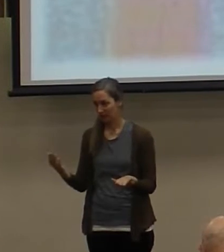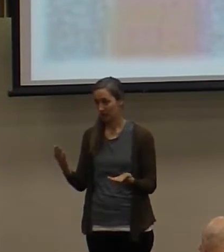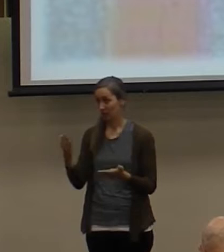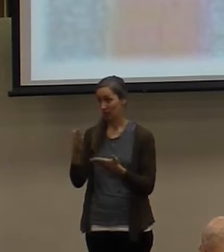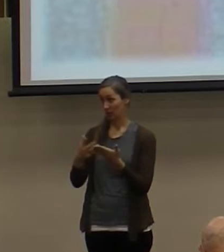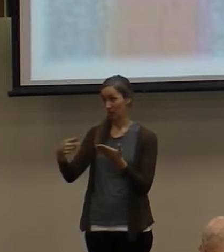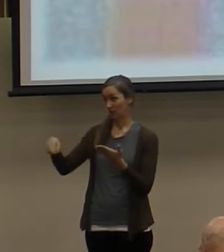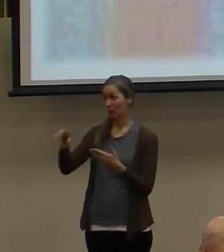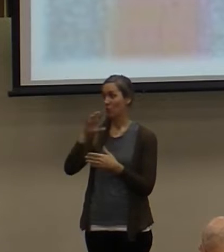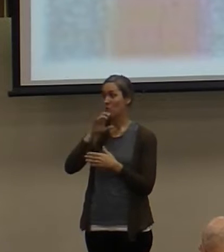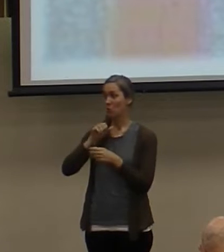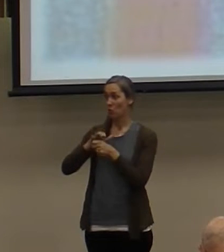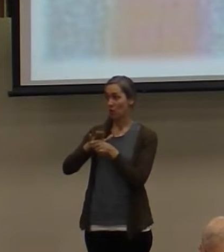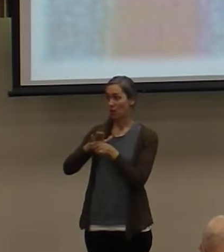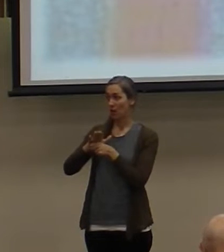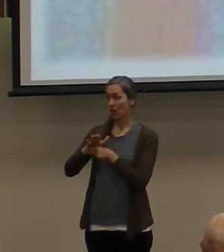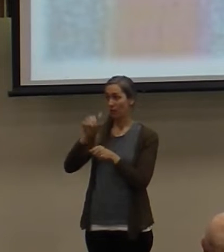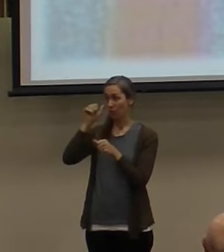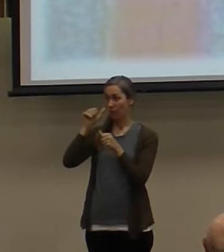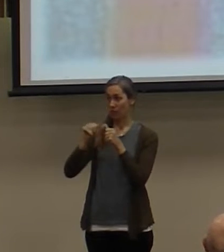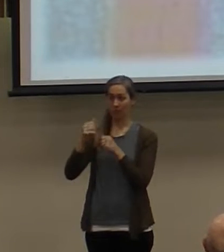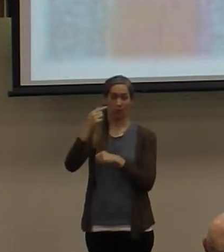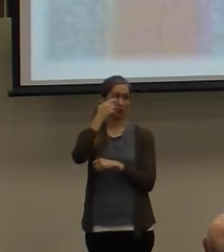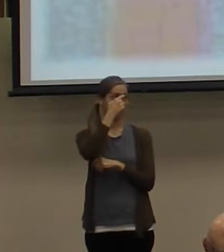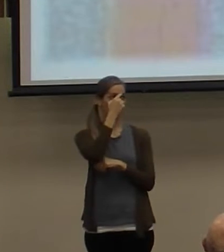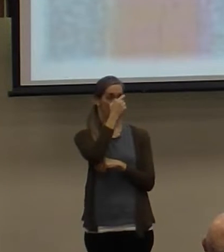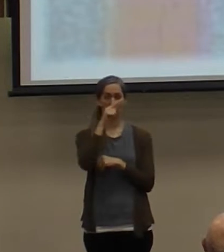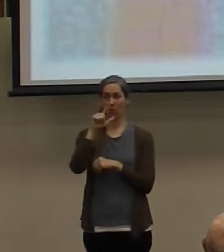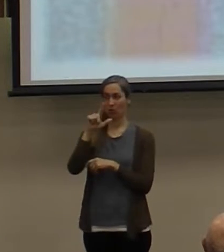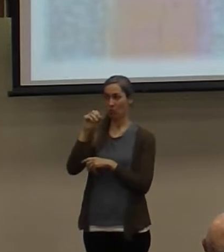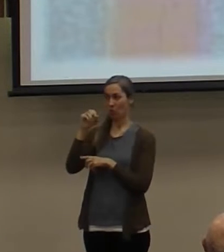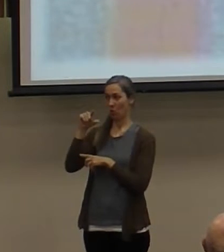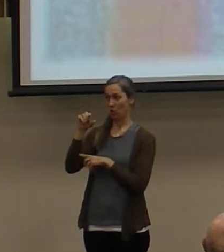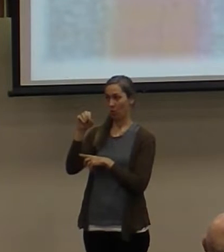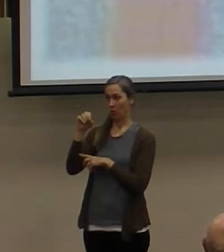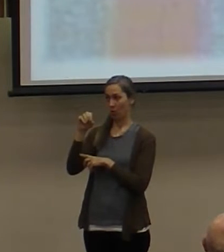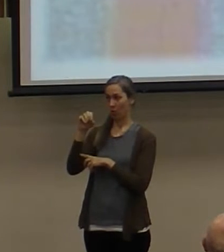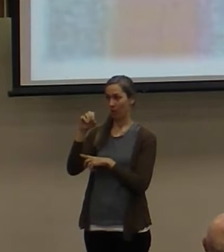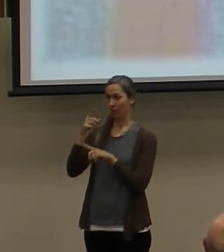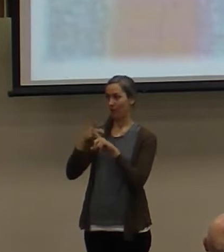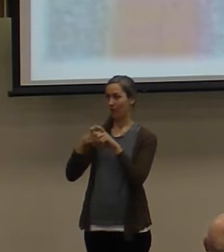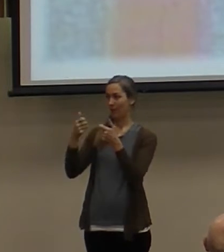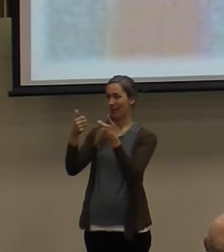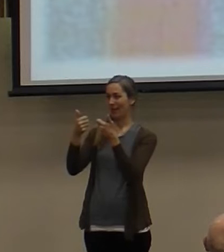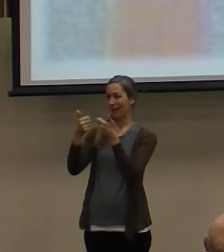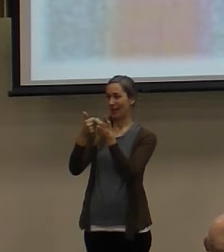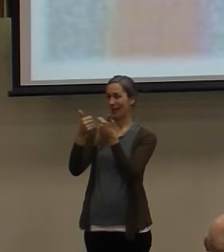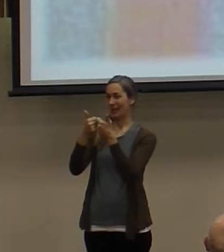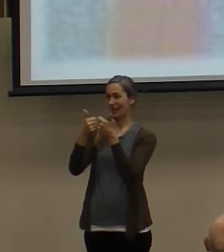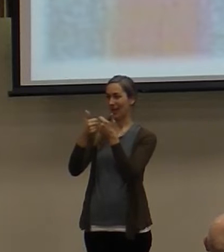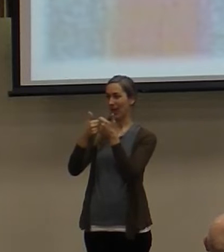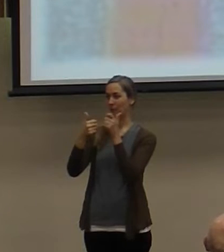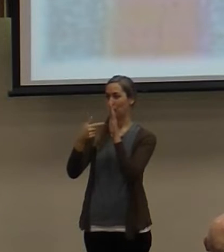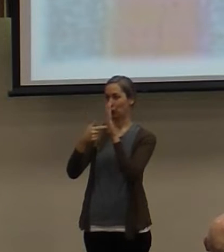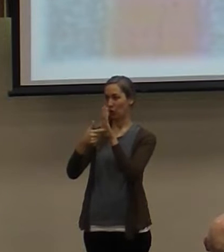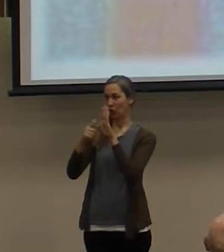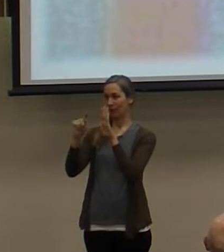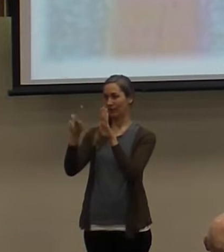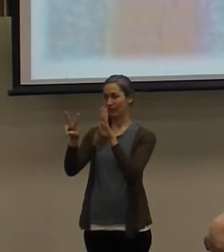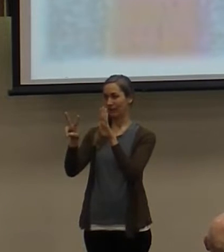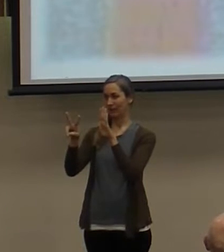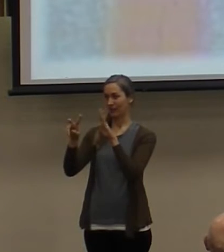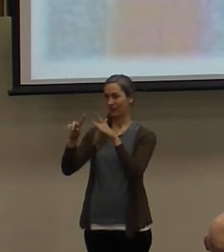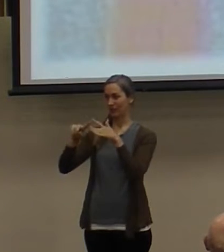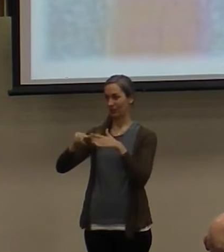old enough in this room to remember the logo on the screen right here. That came from a game show that actually started back in 1956. And some